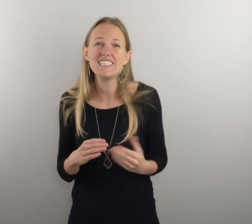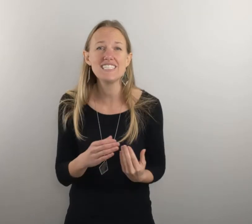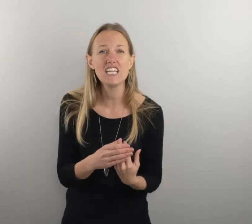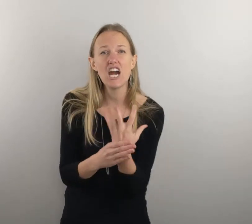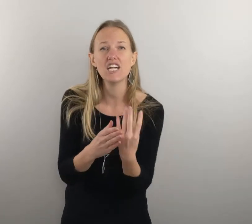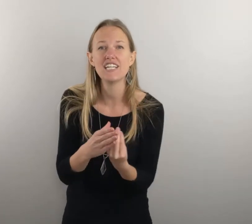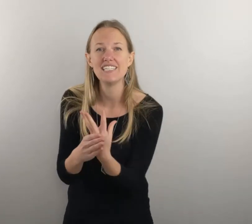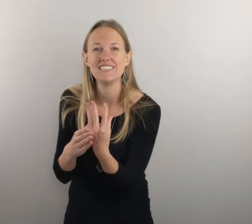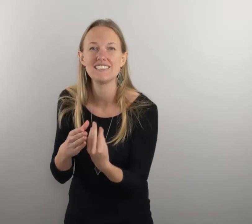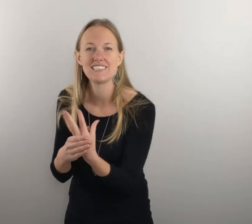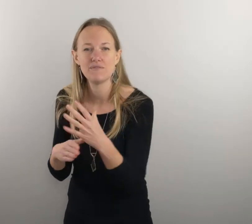into gardens.